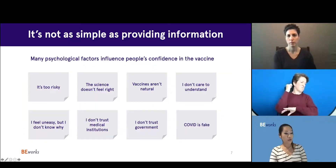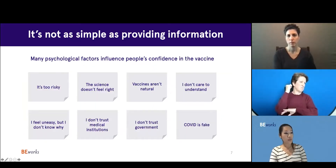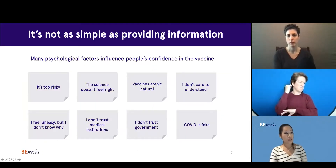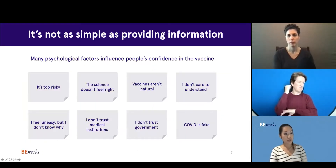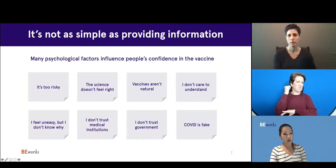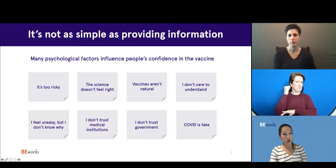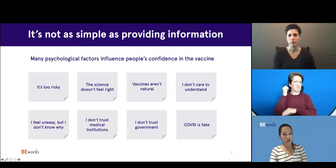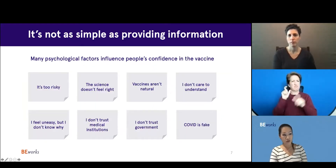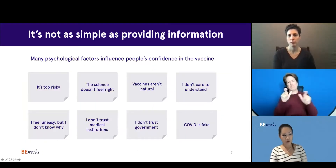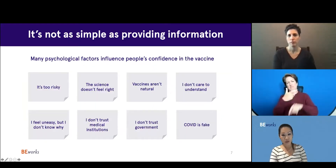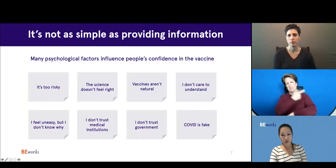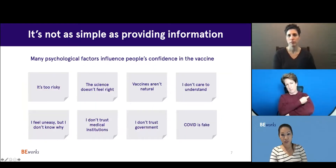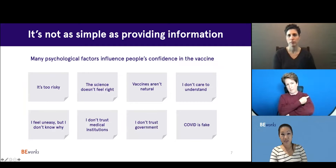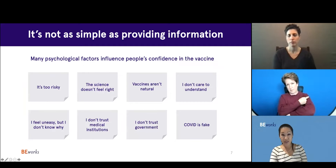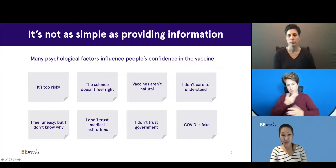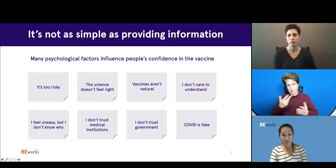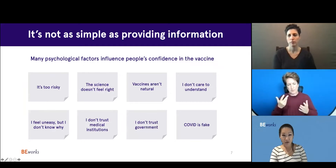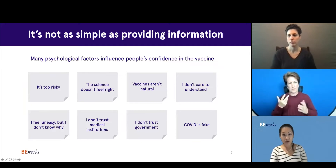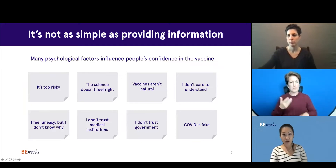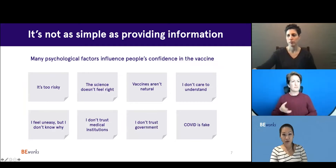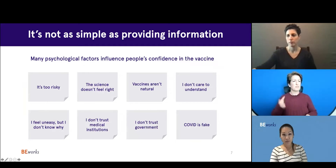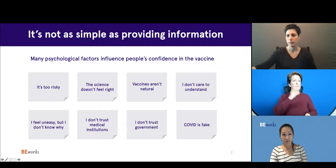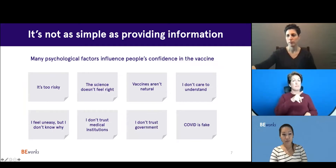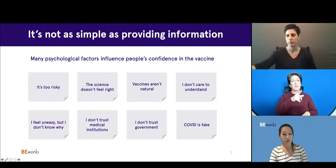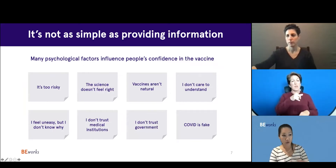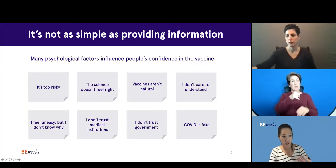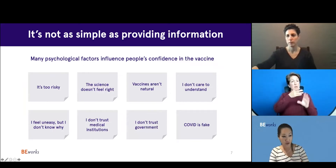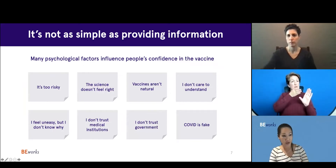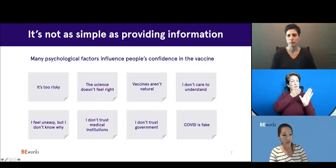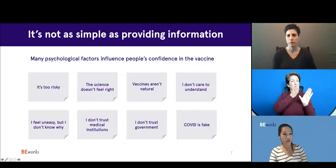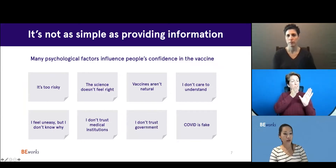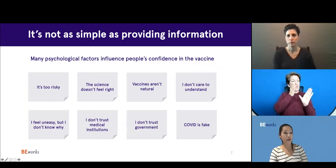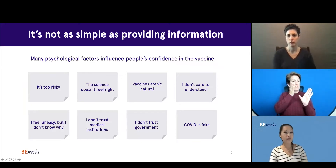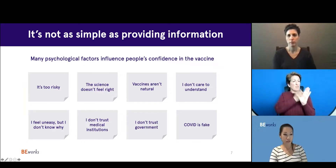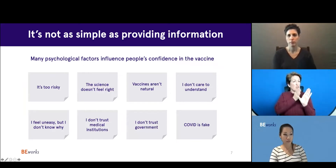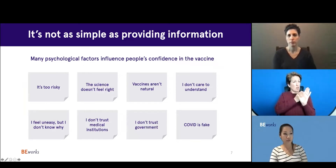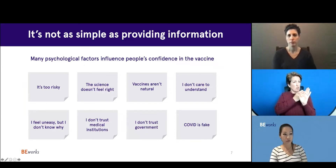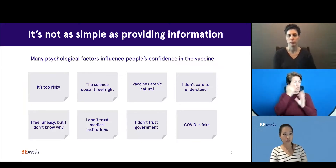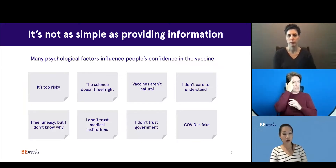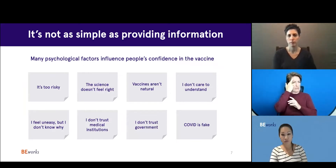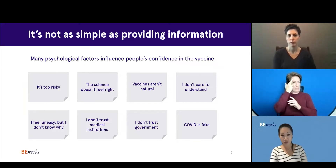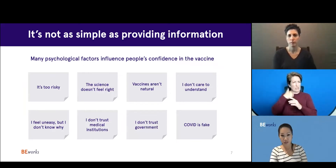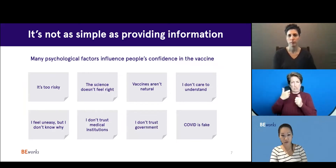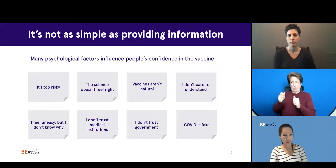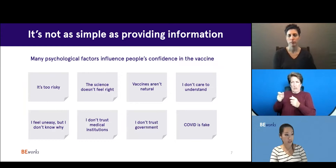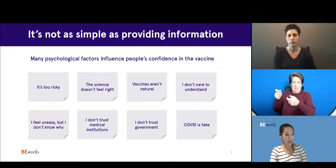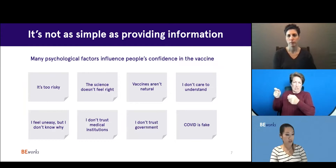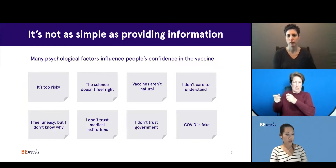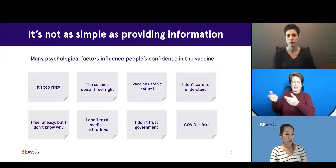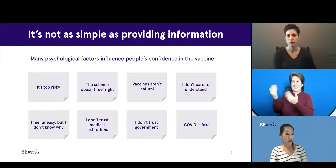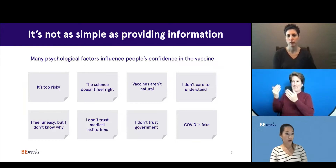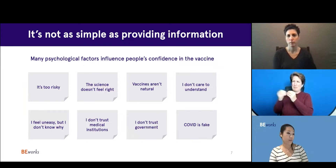So some of the psychological factors we need to think about when we try to influence people's confidence in the